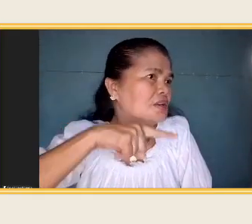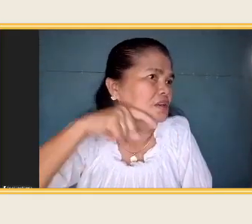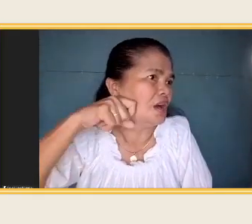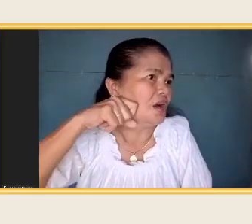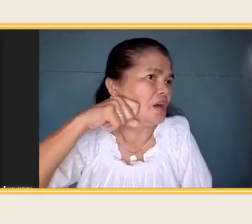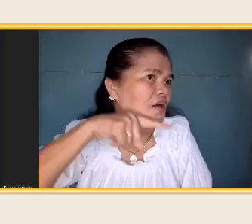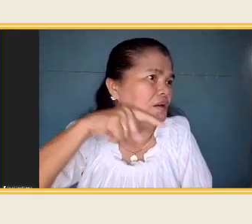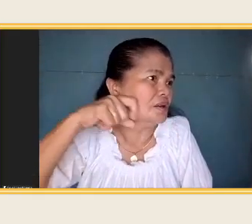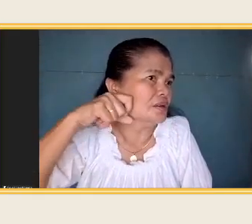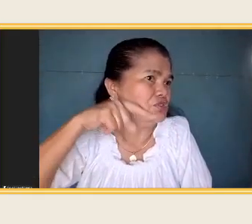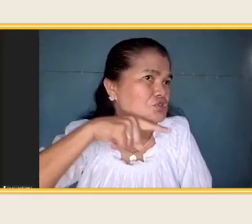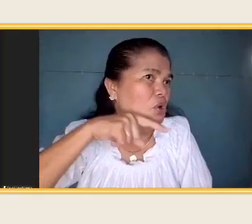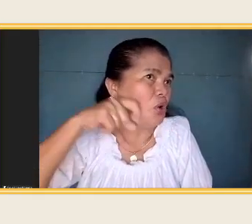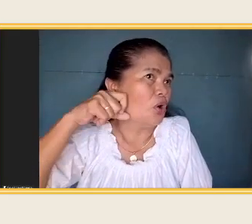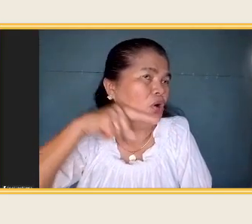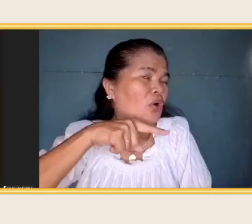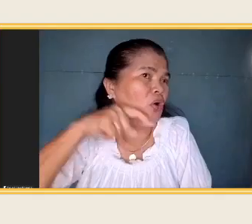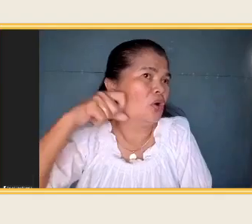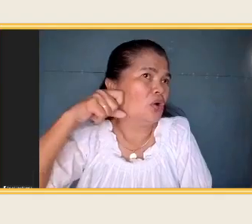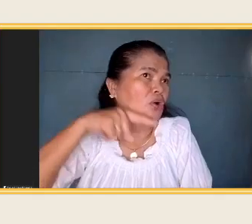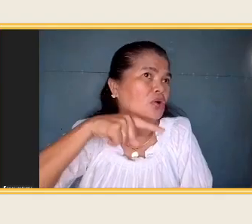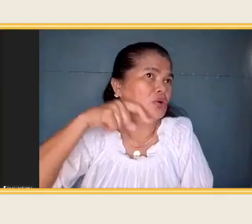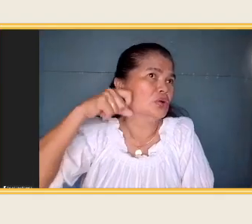may jaw.